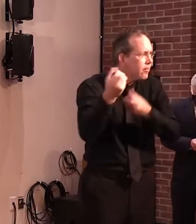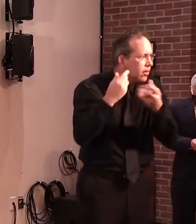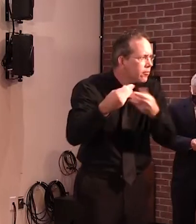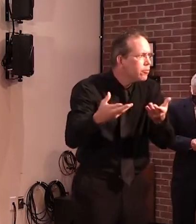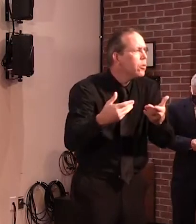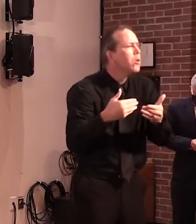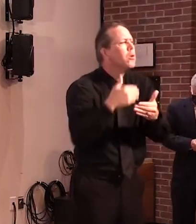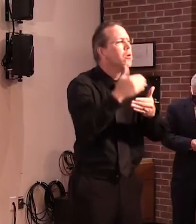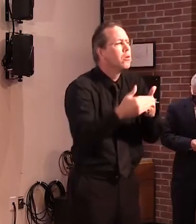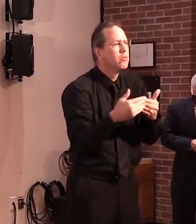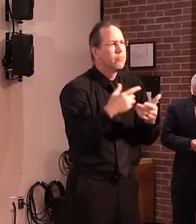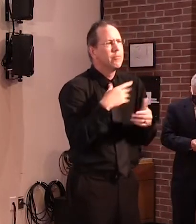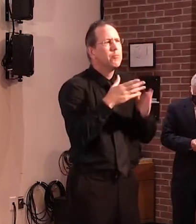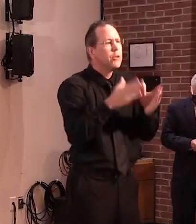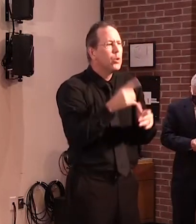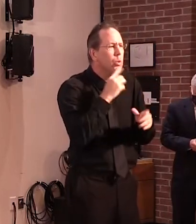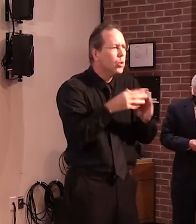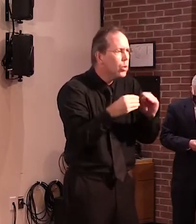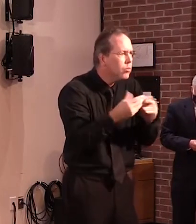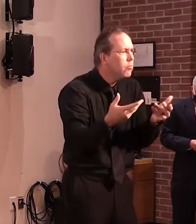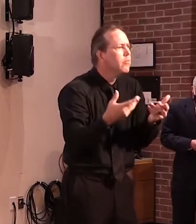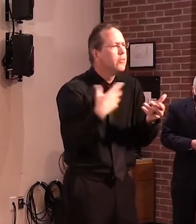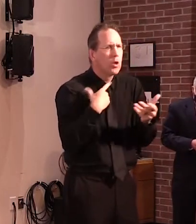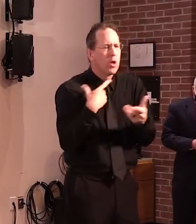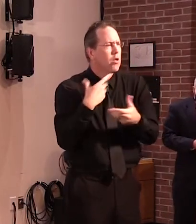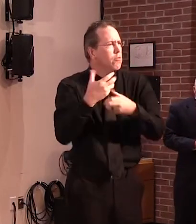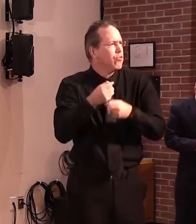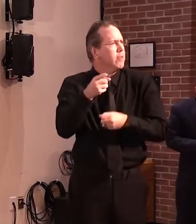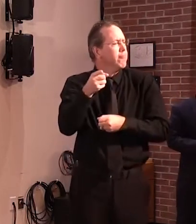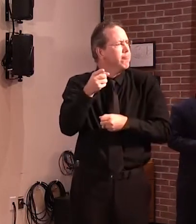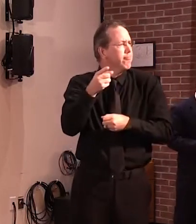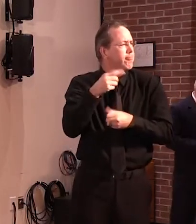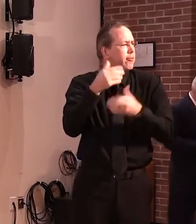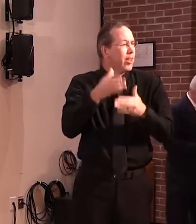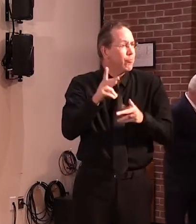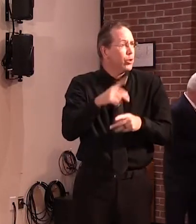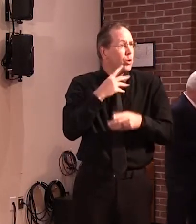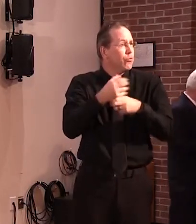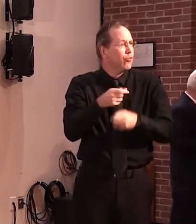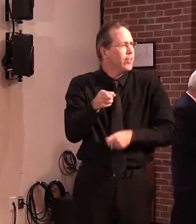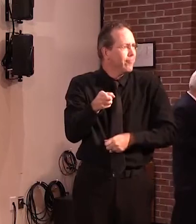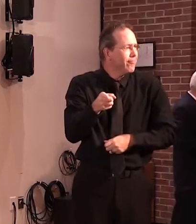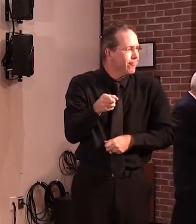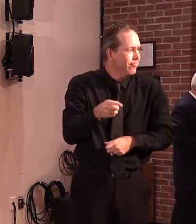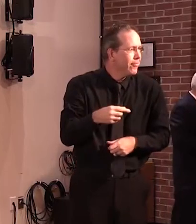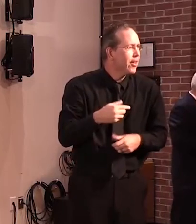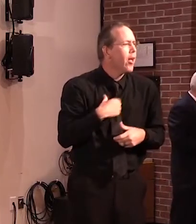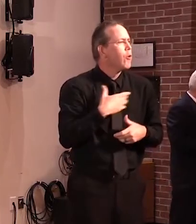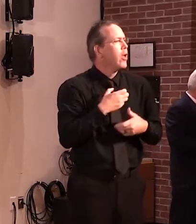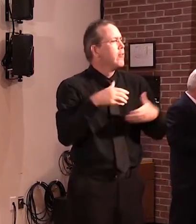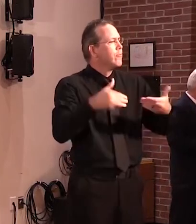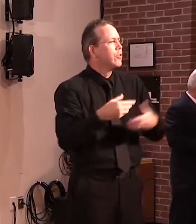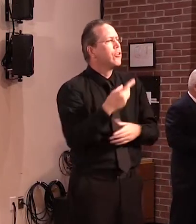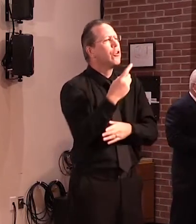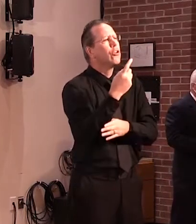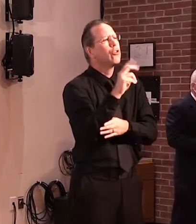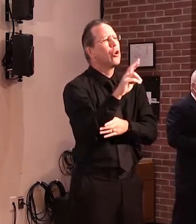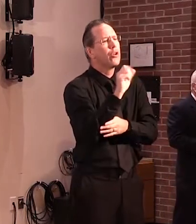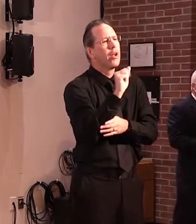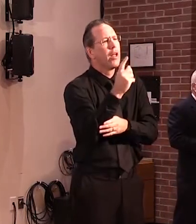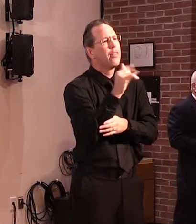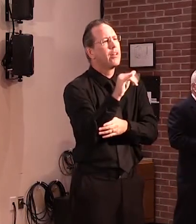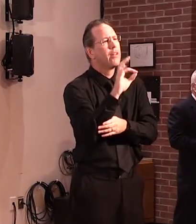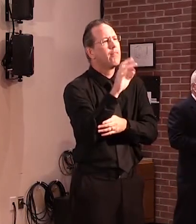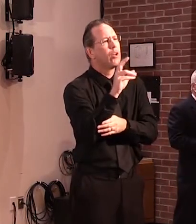help. That's why I'm pleased to have Dr. Anthony Fauci joining us by video today. I'm a big fan, and